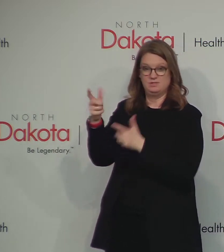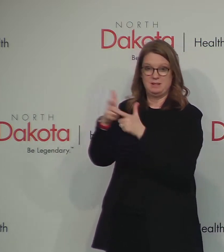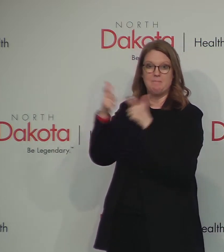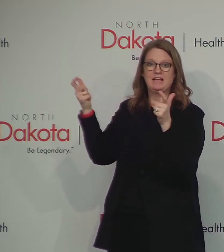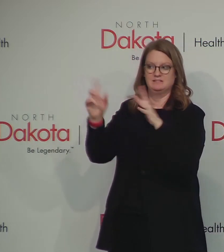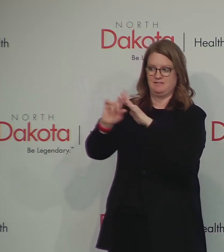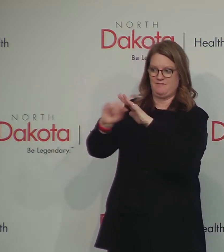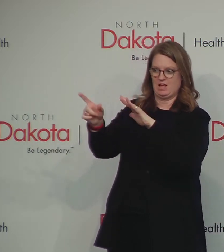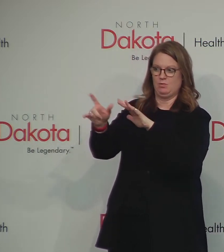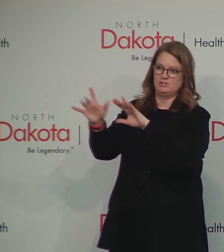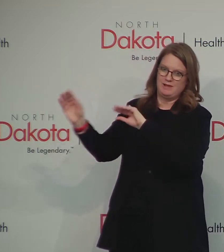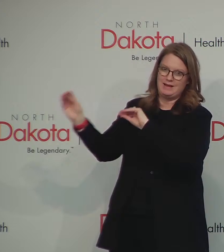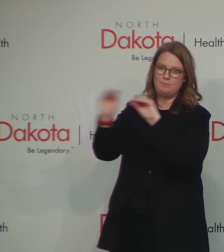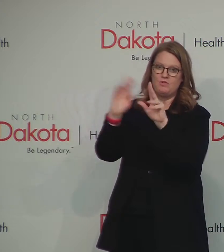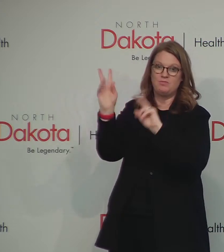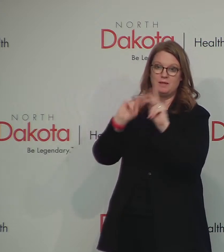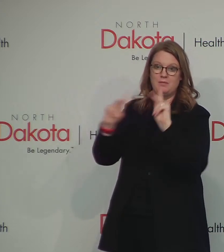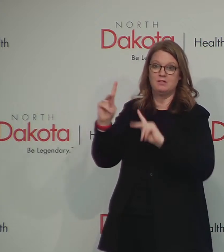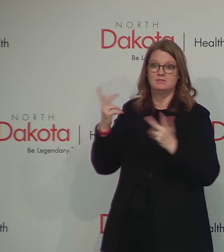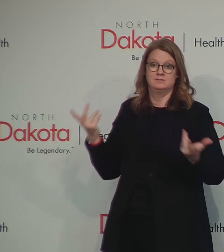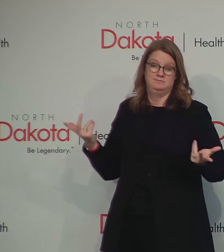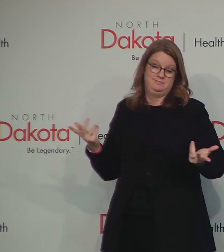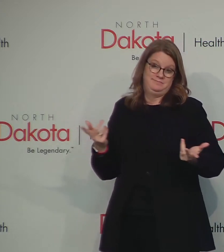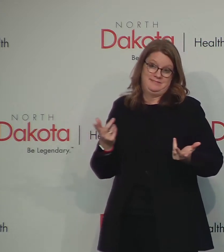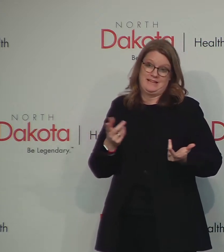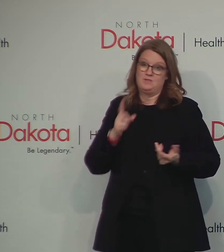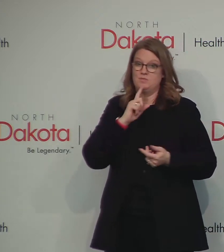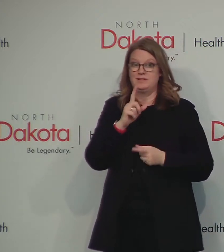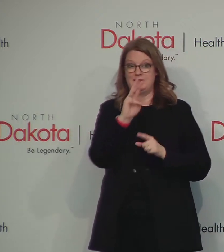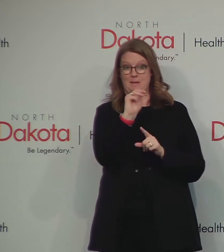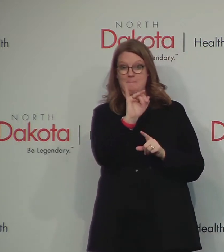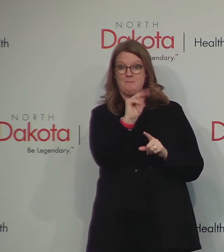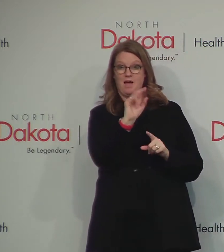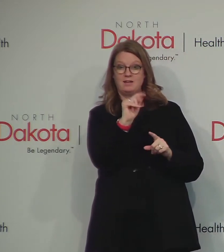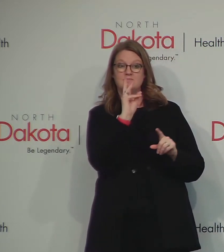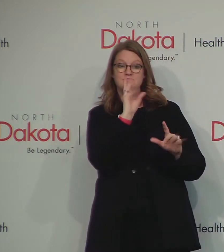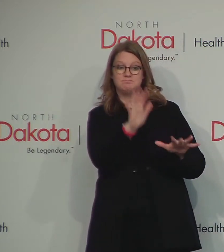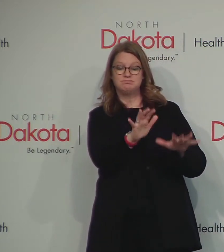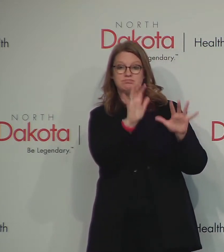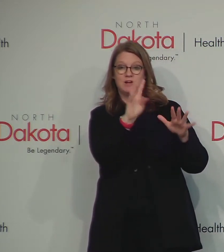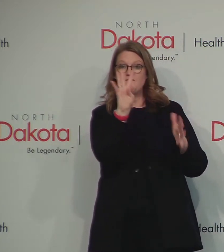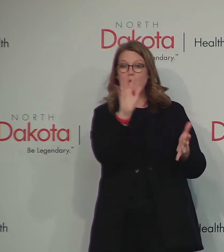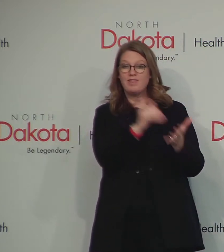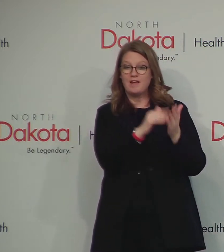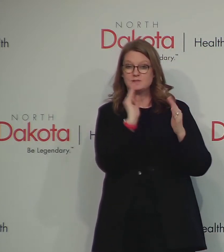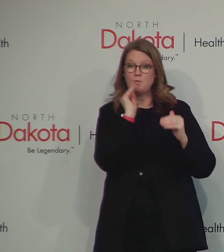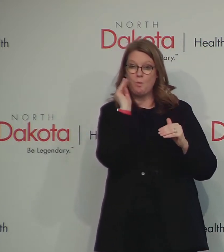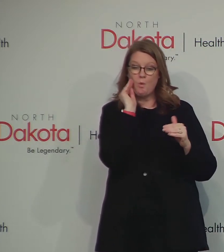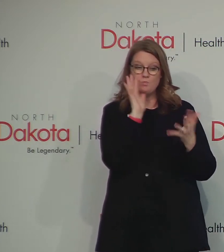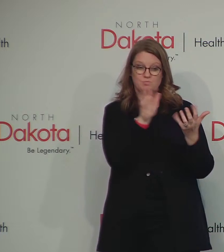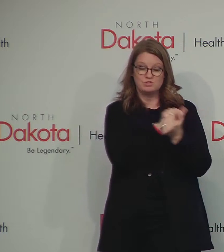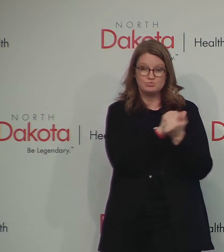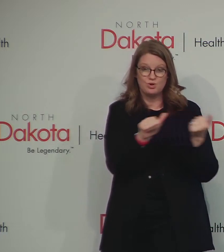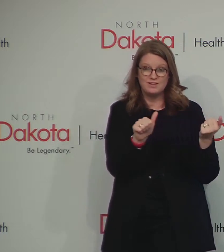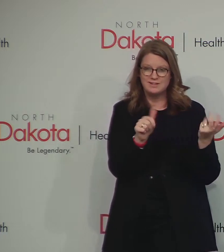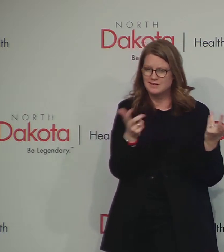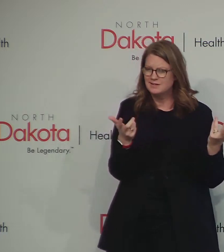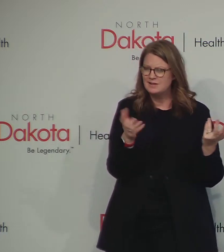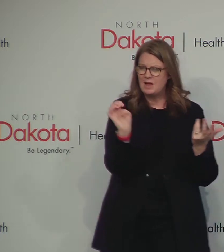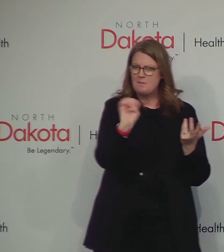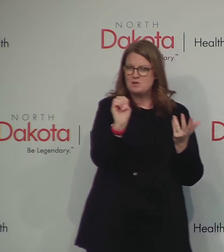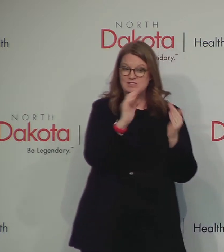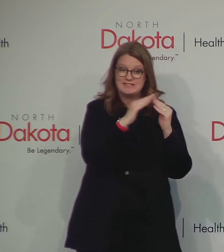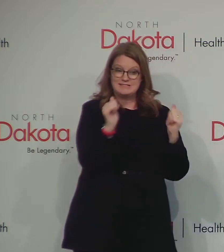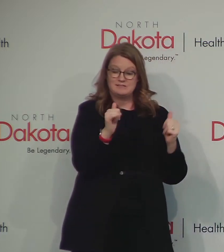pre-Katrina. We saw the massive flooding up in Minot, with over 4,000 homes affected there. Emergency